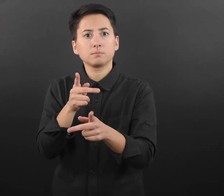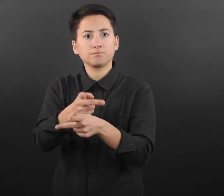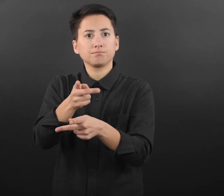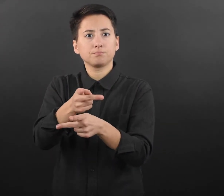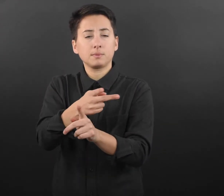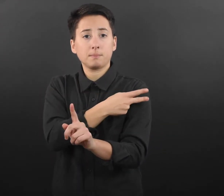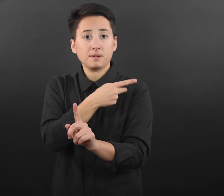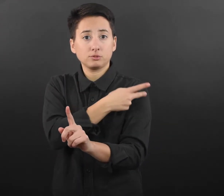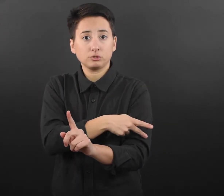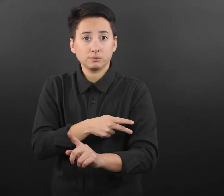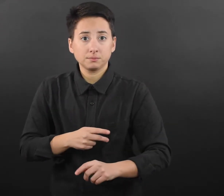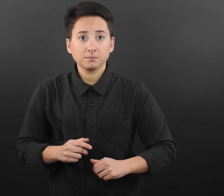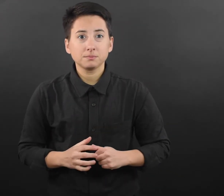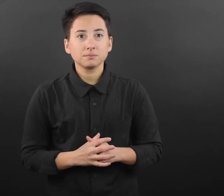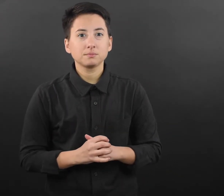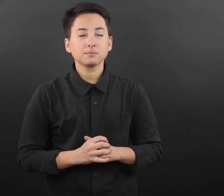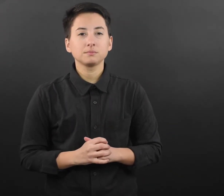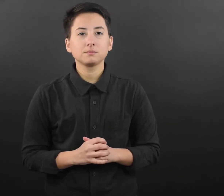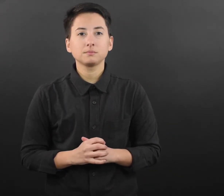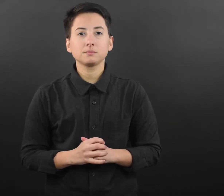on caring for patients.